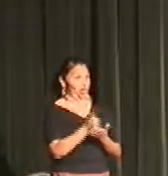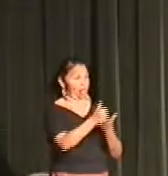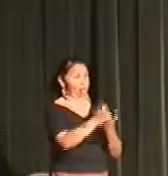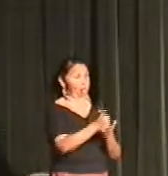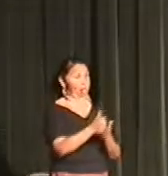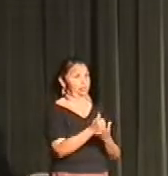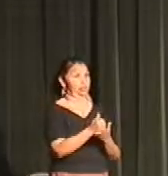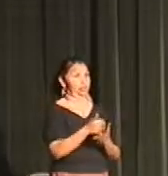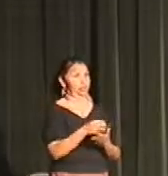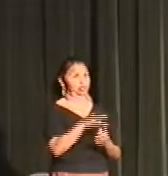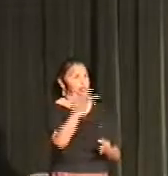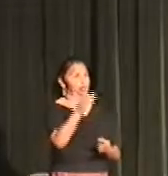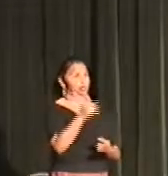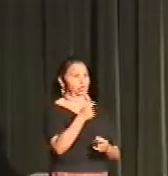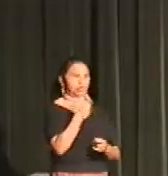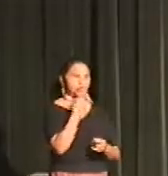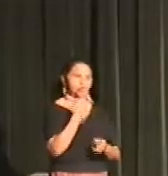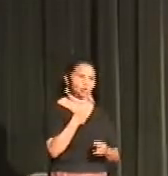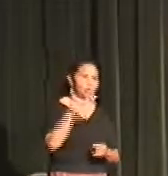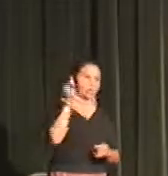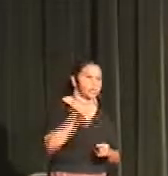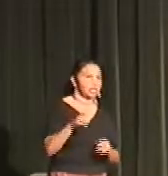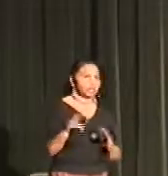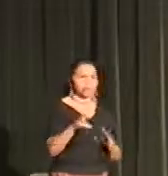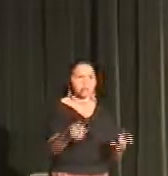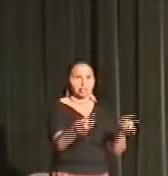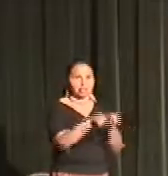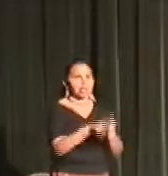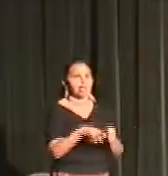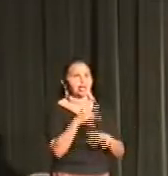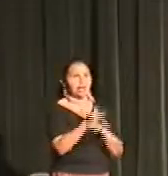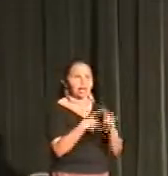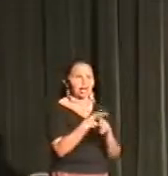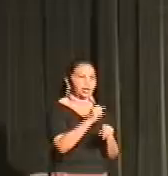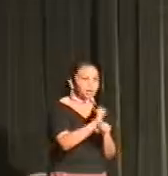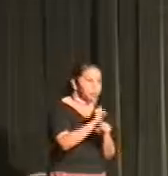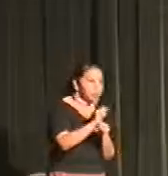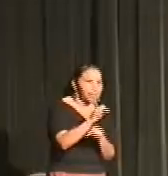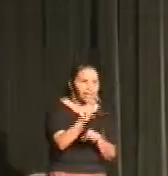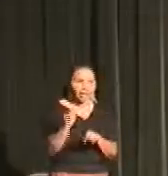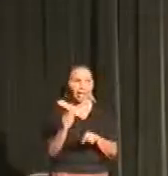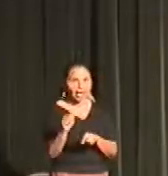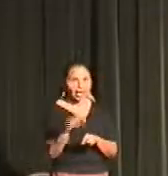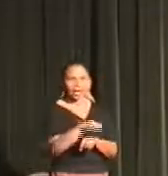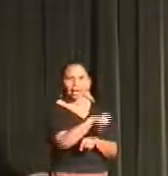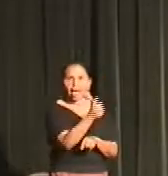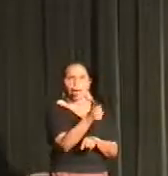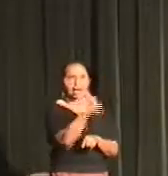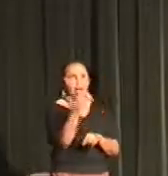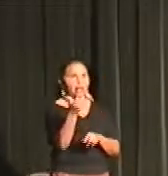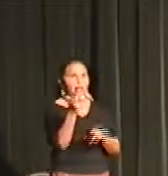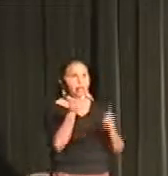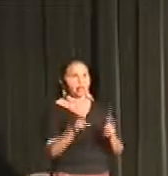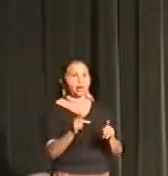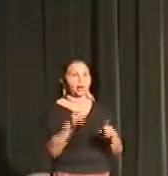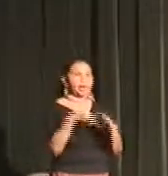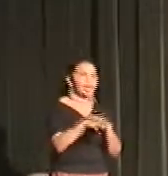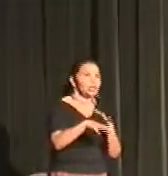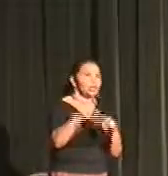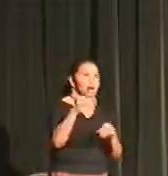practical person, and she told me that I had to do the same footwork in Alcoholics Anonymous that any person in or out of Alcoholics Anonymous had to do to make dreams come